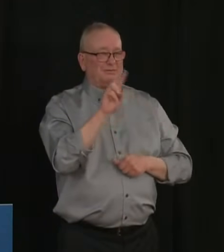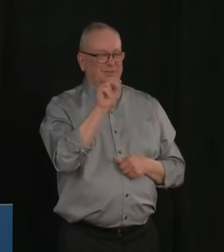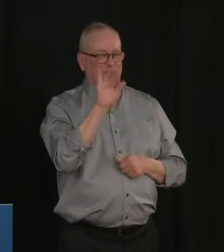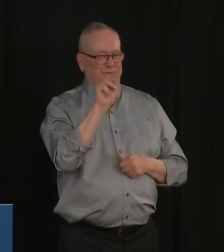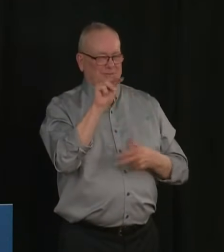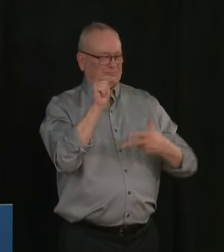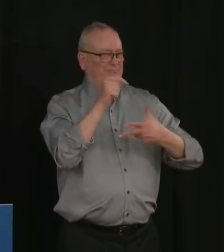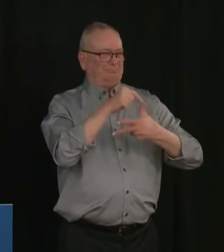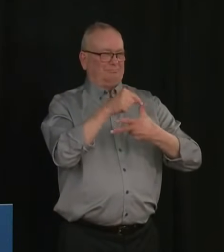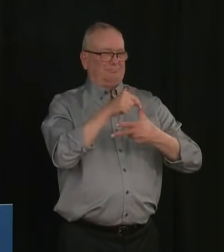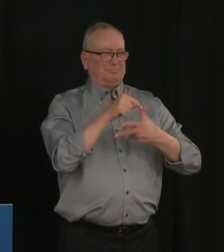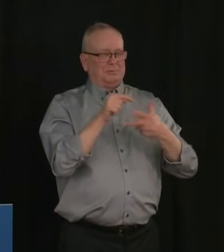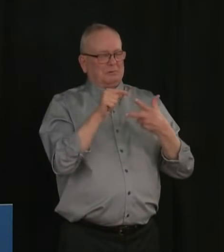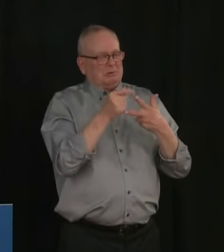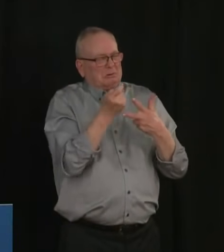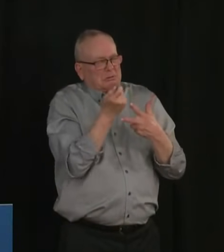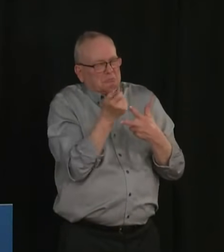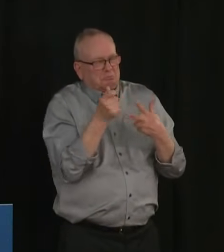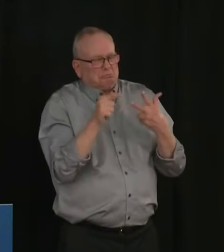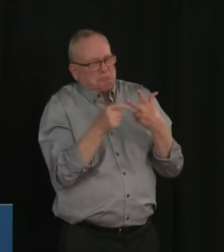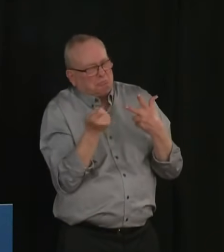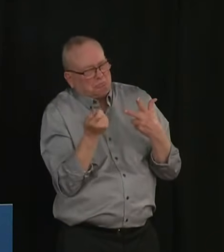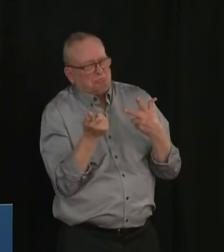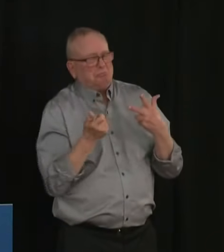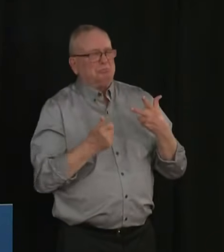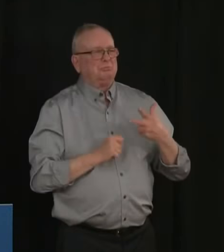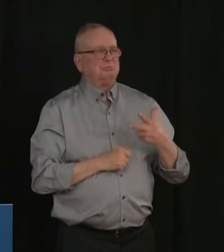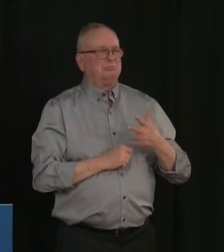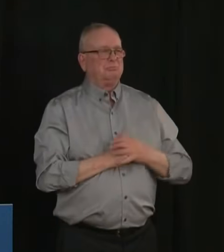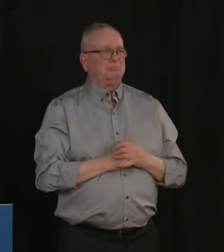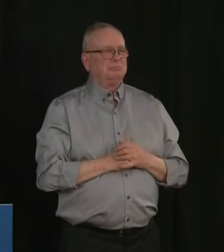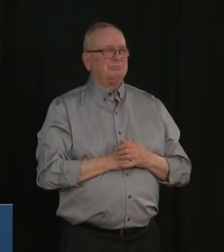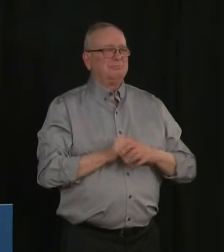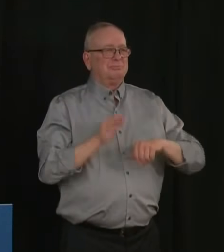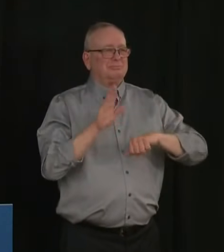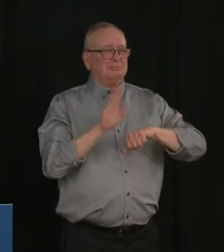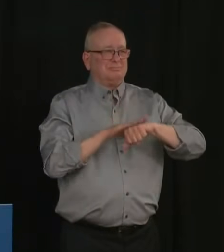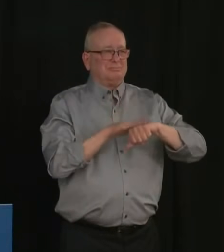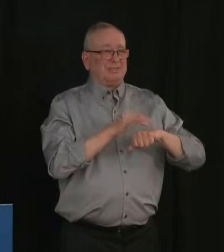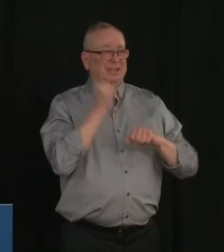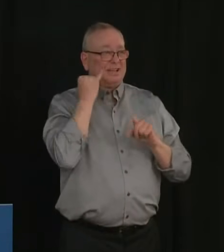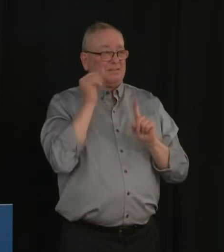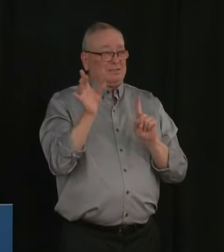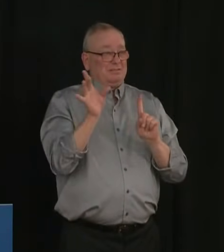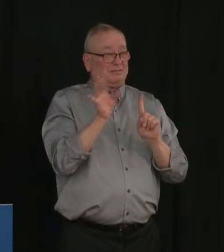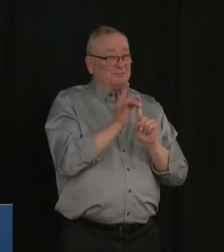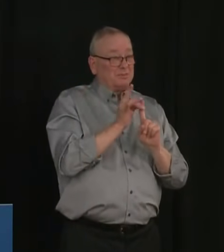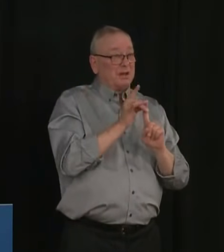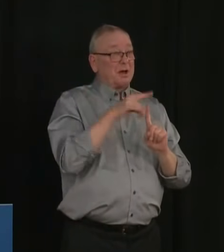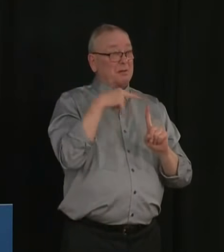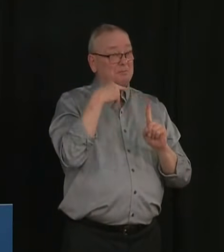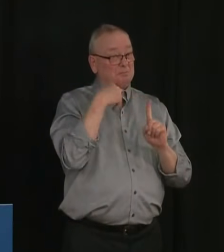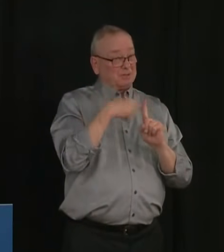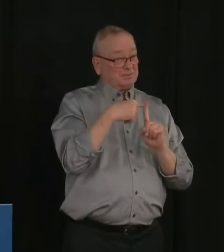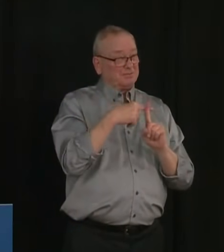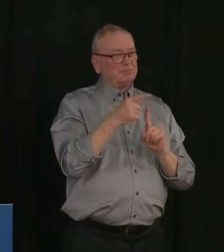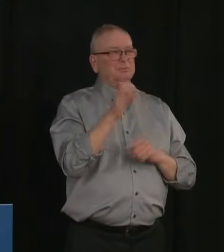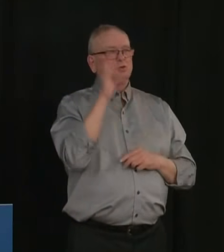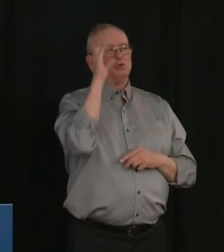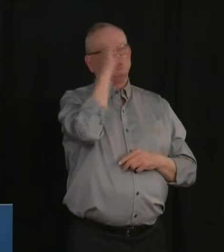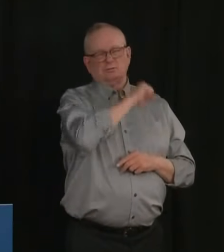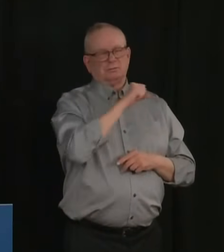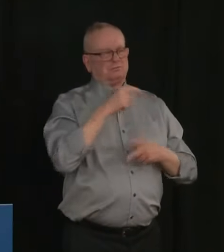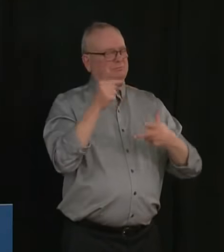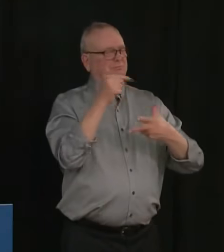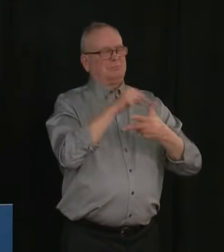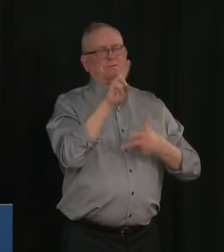now reached the point that if you test positive, you should assume that you have the UK variant. Because of this, we are now